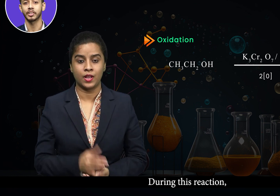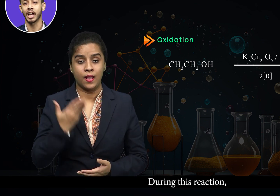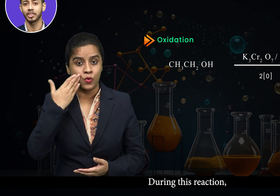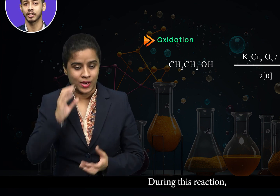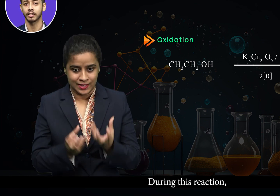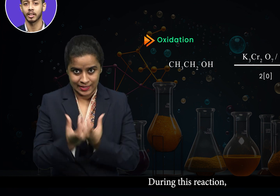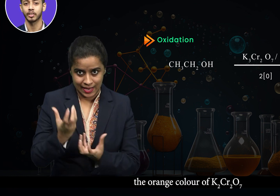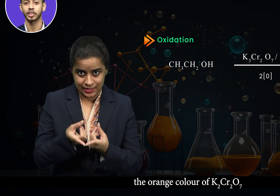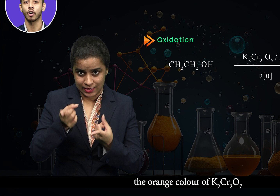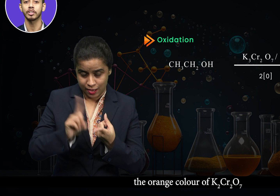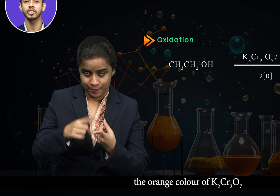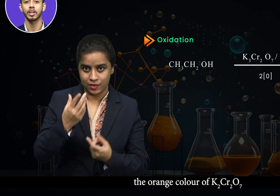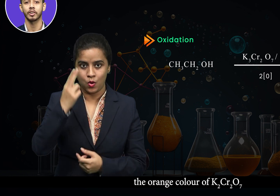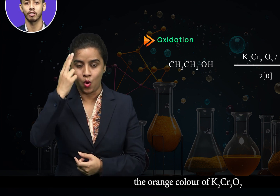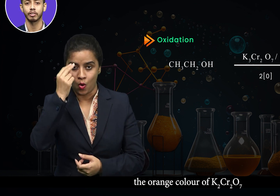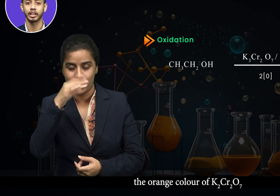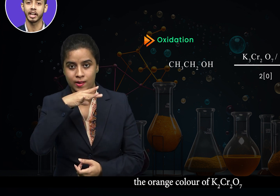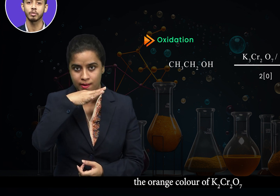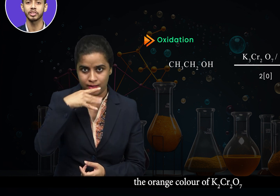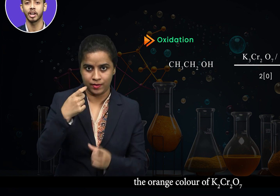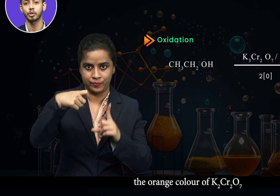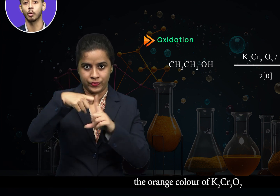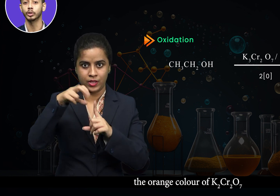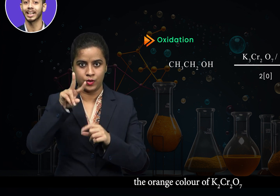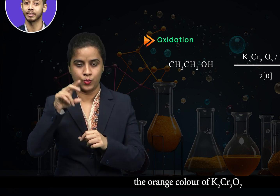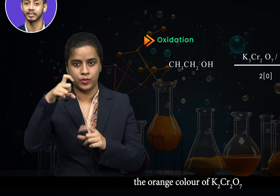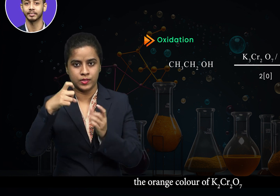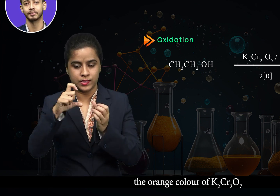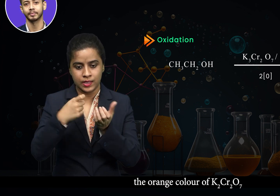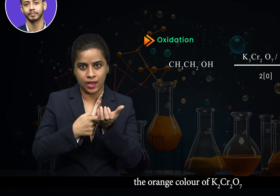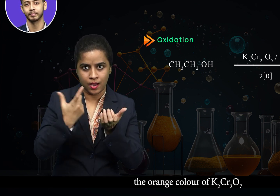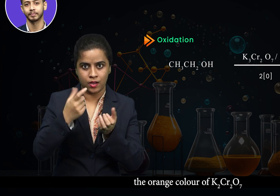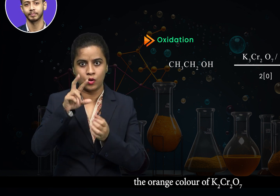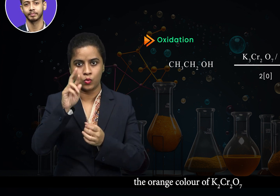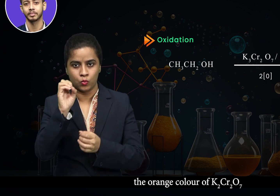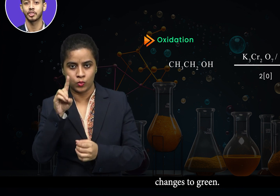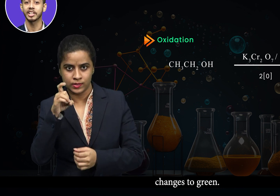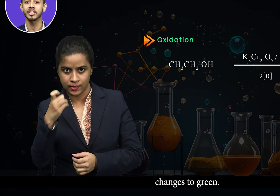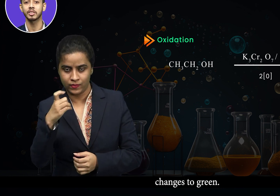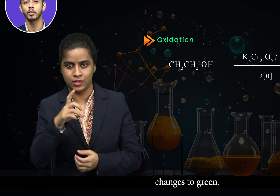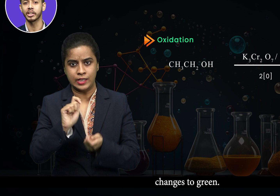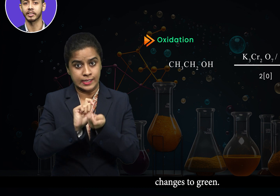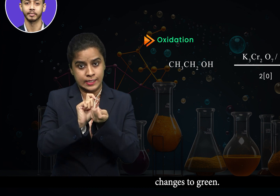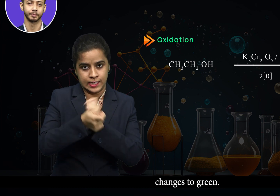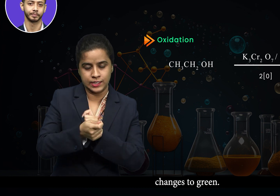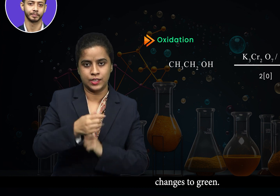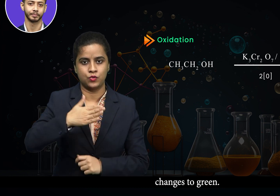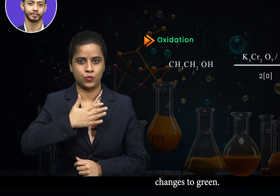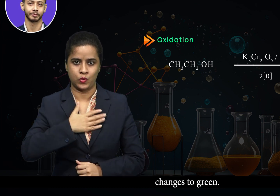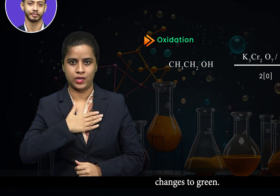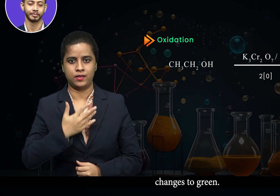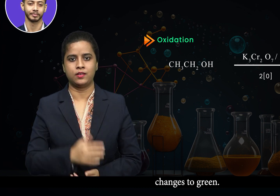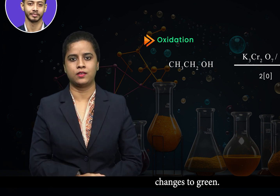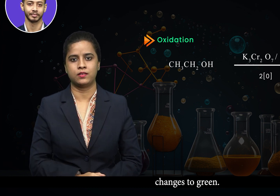During this reaction, the orange color of K2Cr2O7 changes to green.